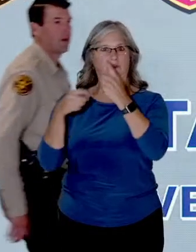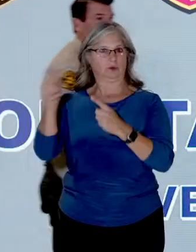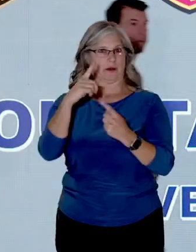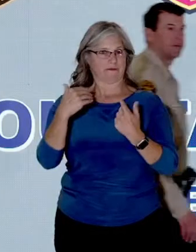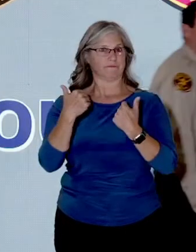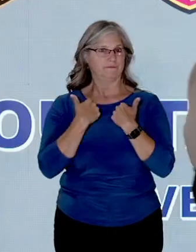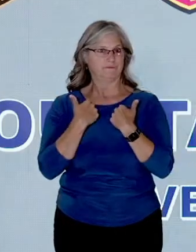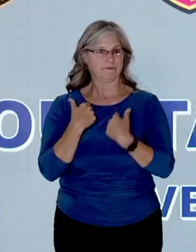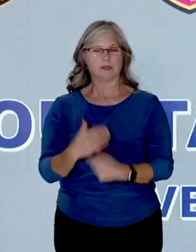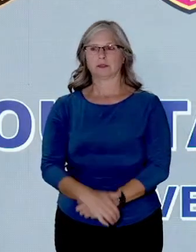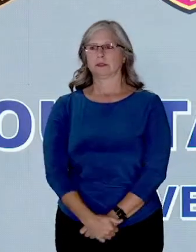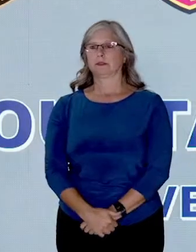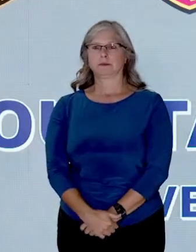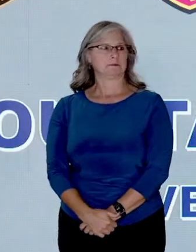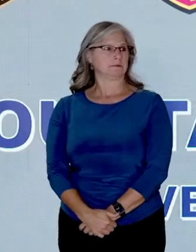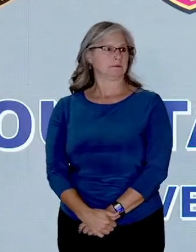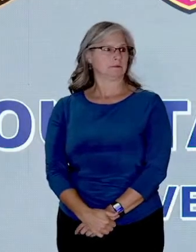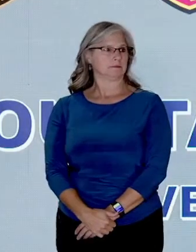have.